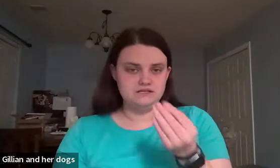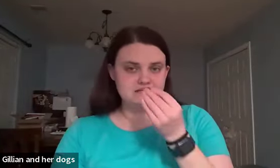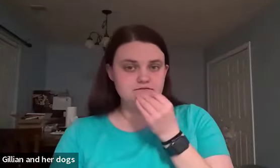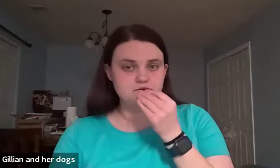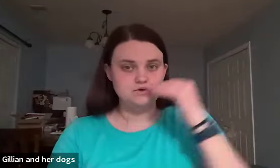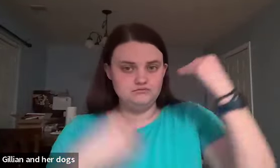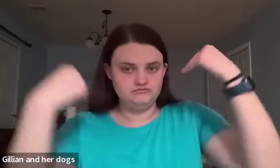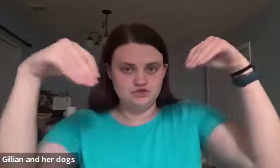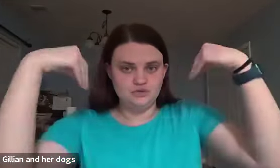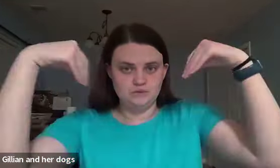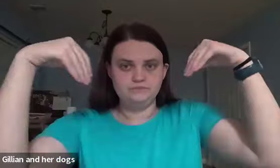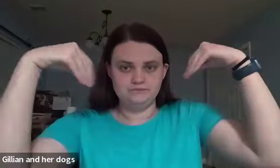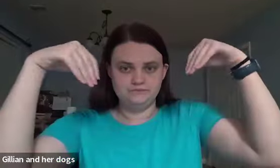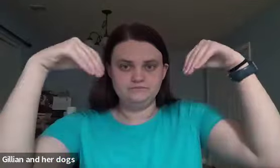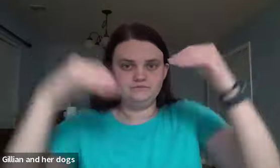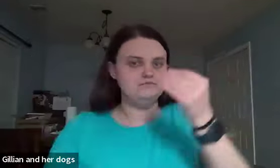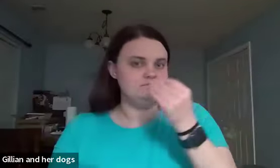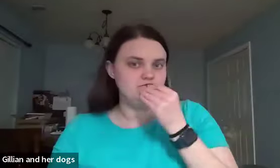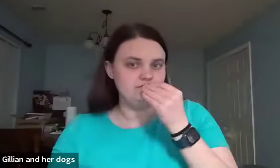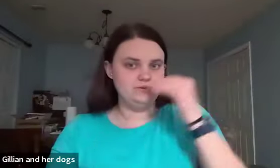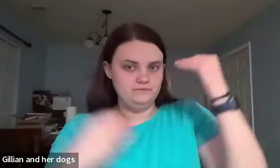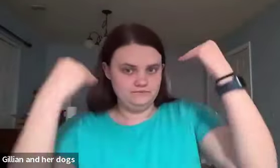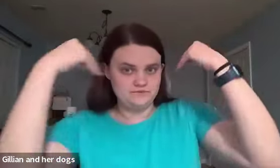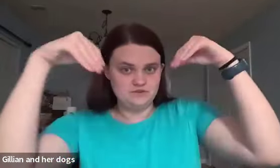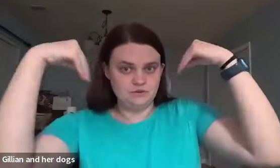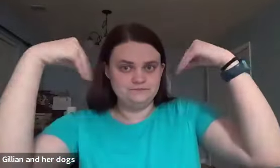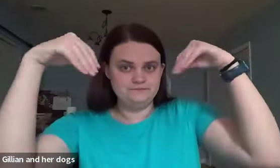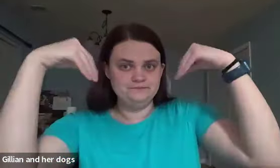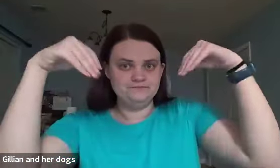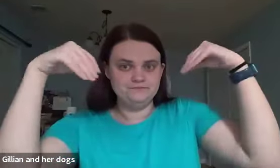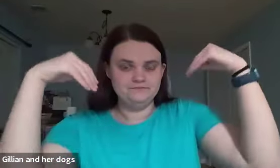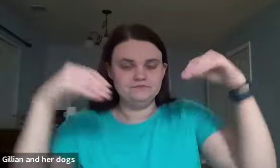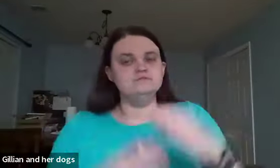want to say food store. Food store.